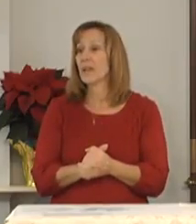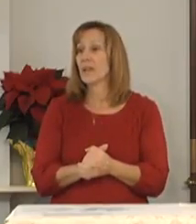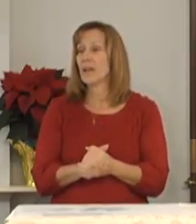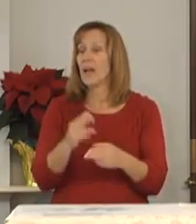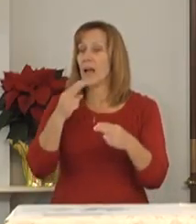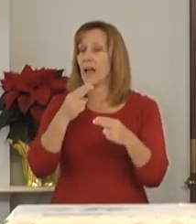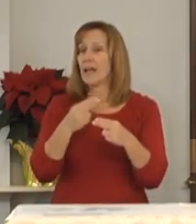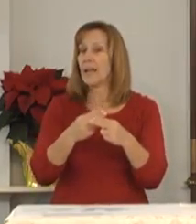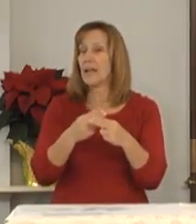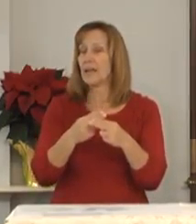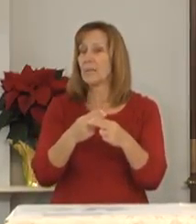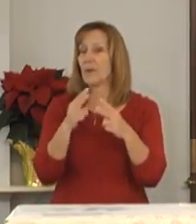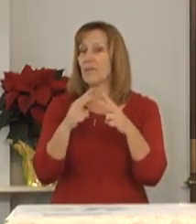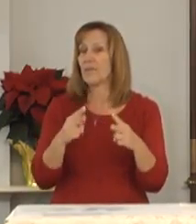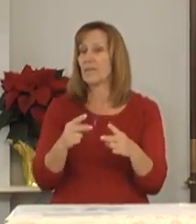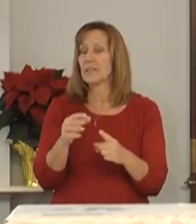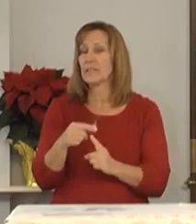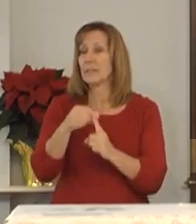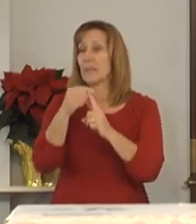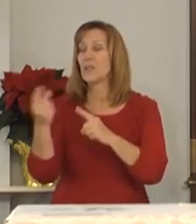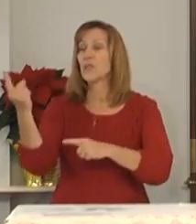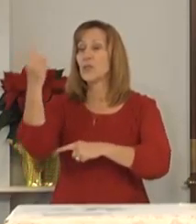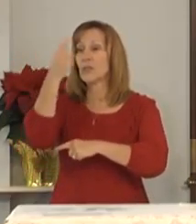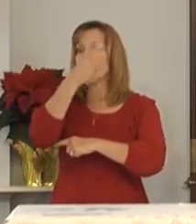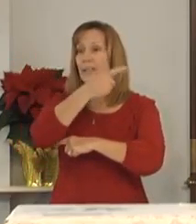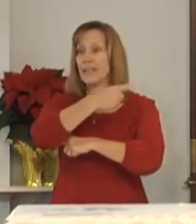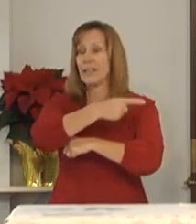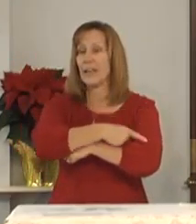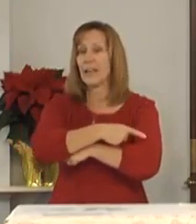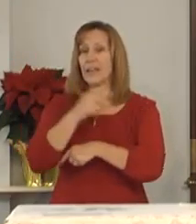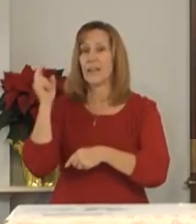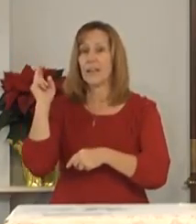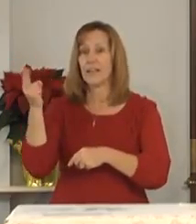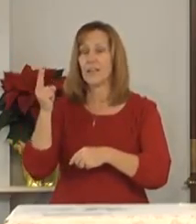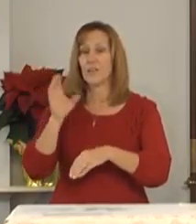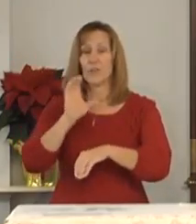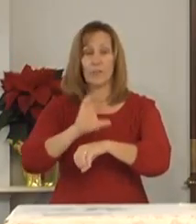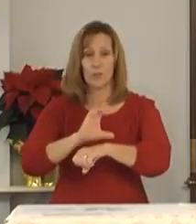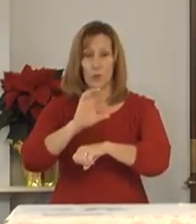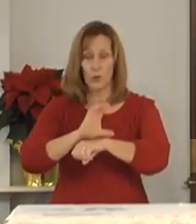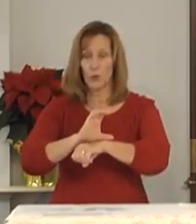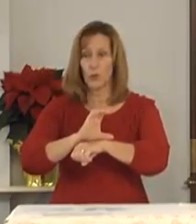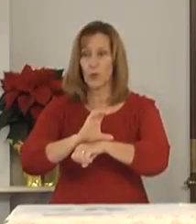A name of a very special day in the history of the church,